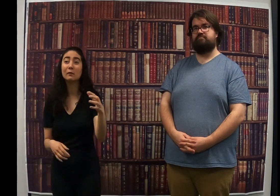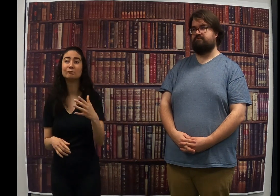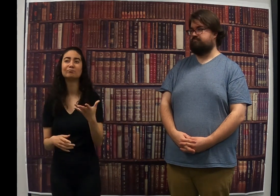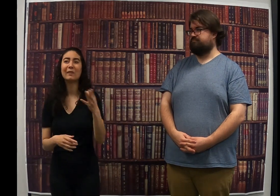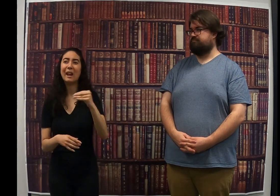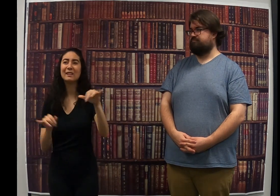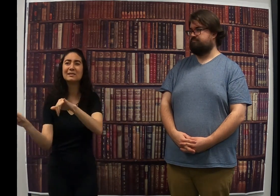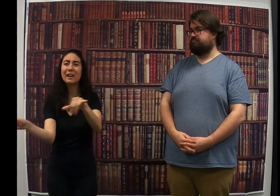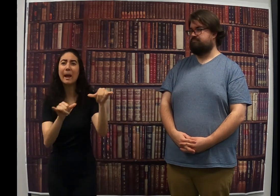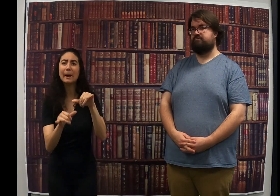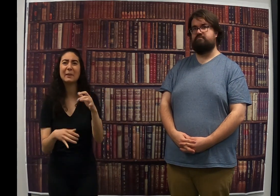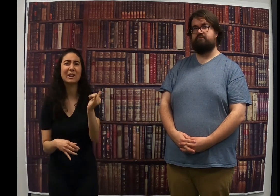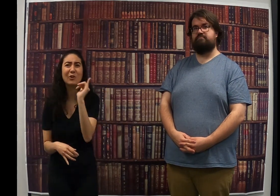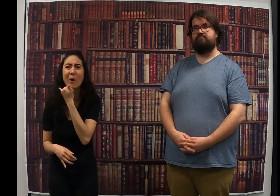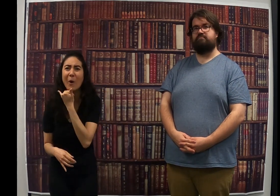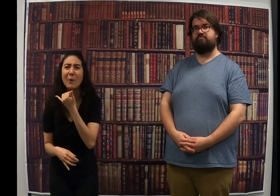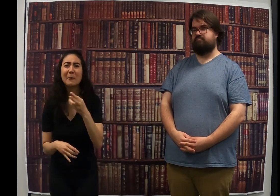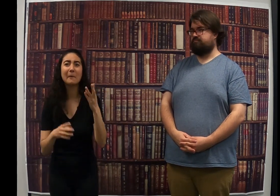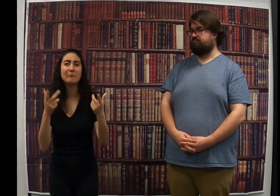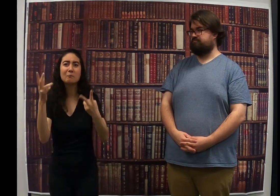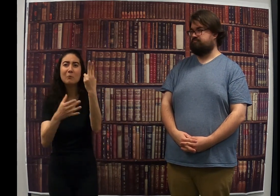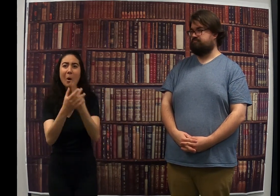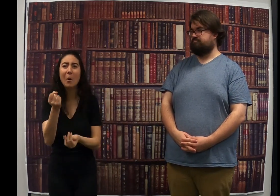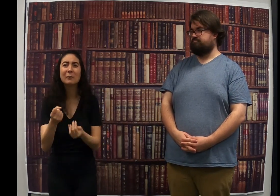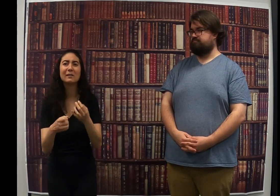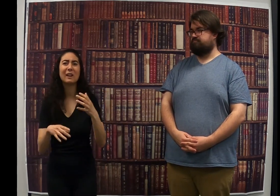both seduces and deceives his eyes.